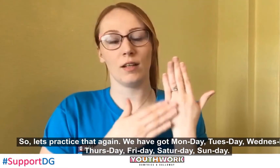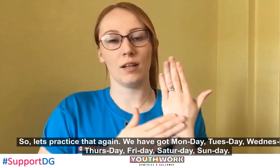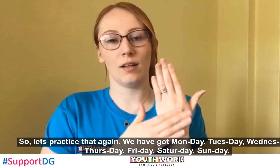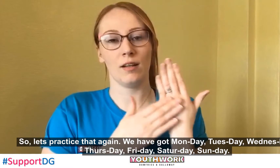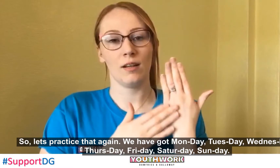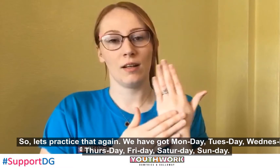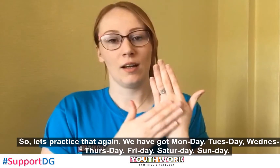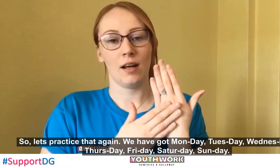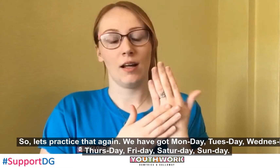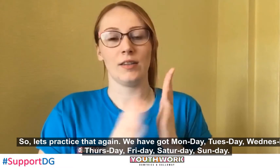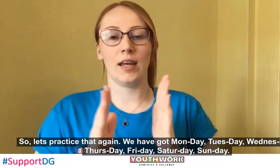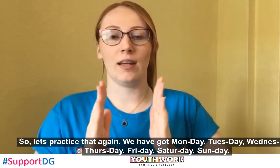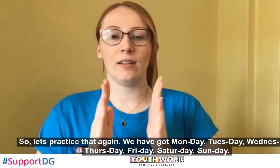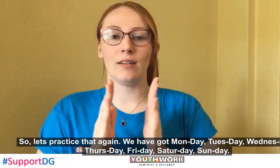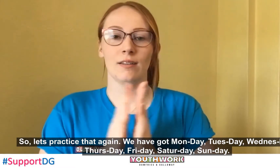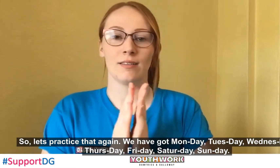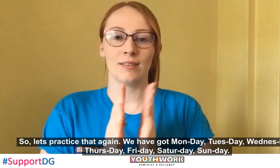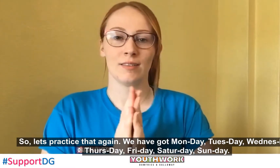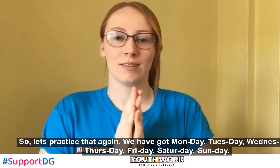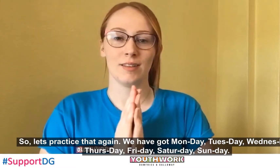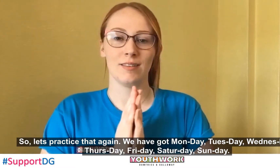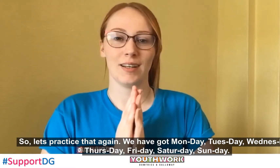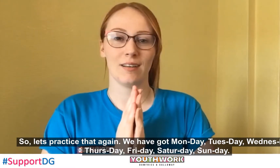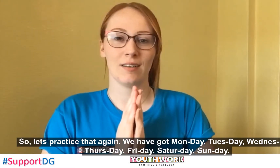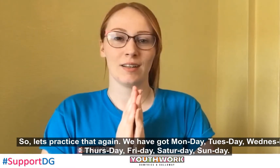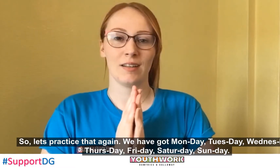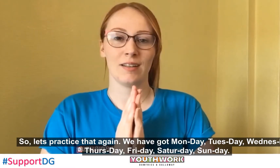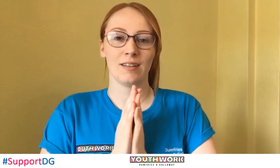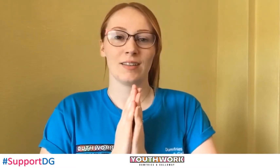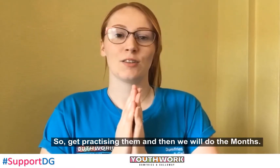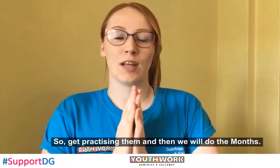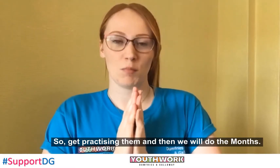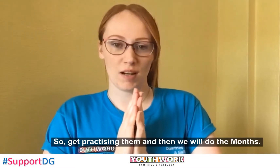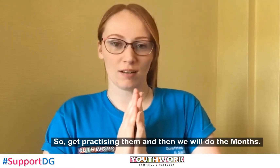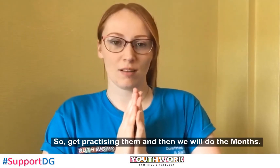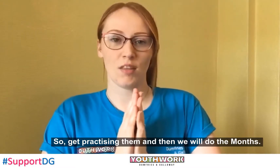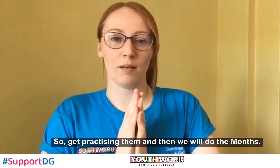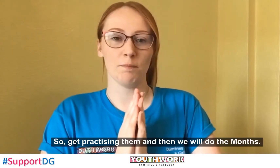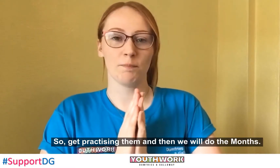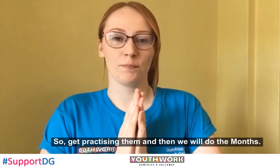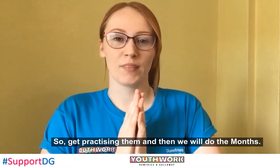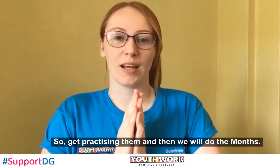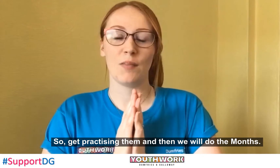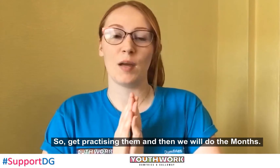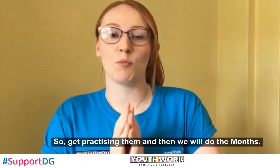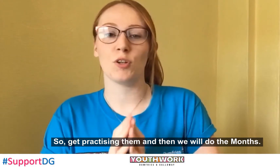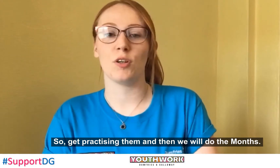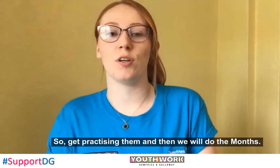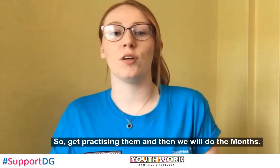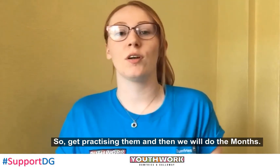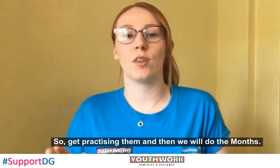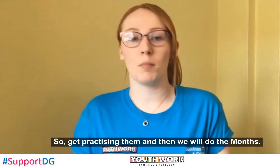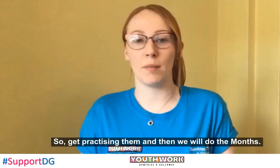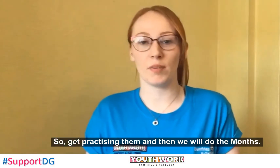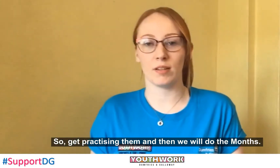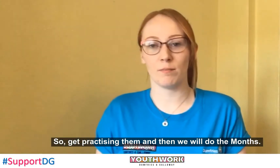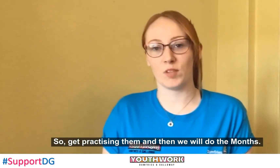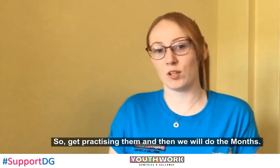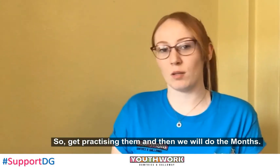Saturday, and then Sunday. So get practicing them, and then we'll do the months. So the months